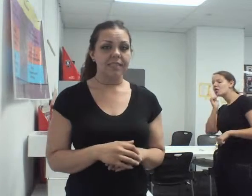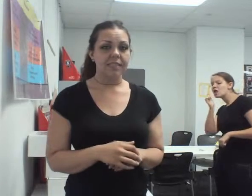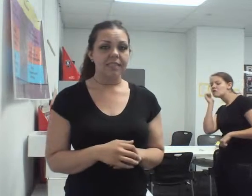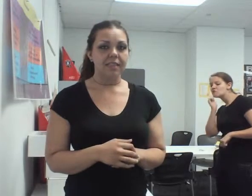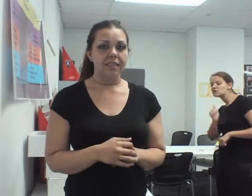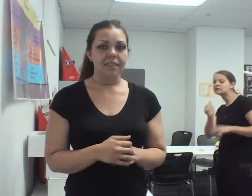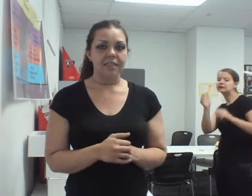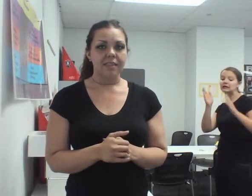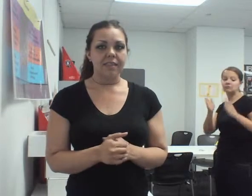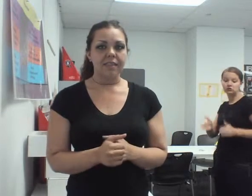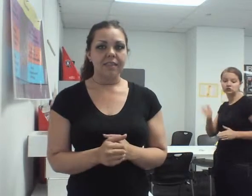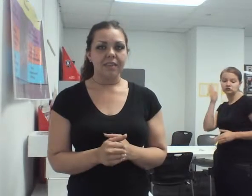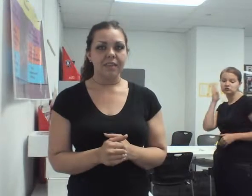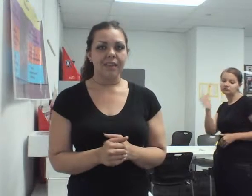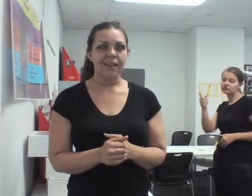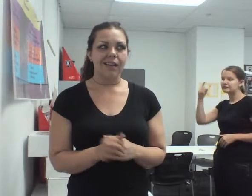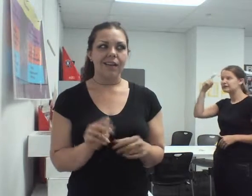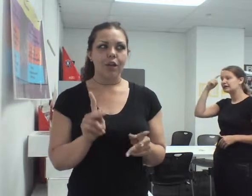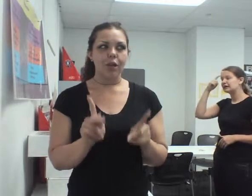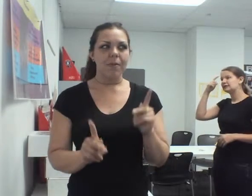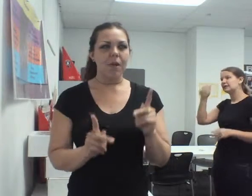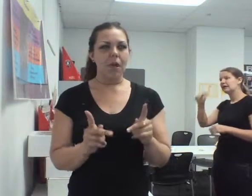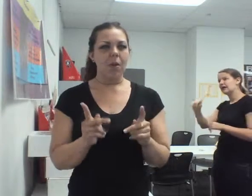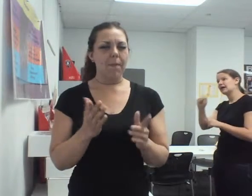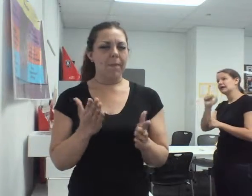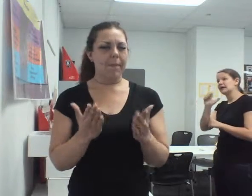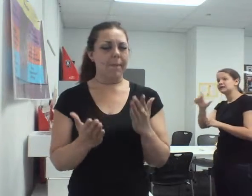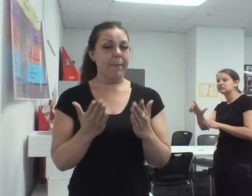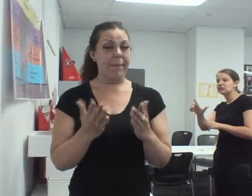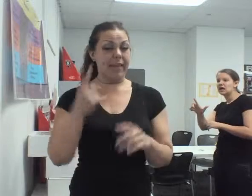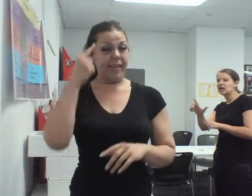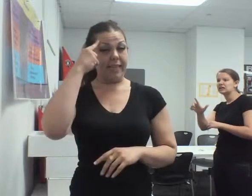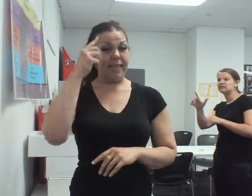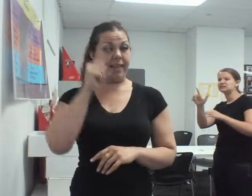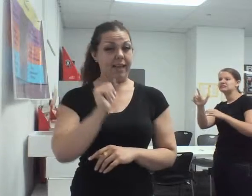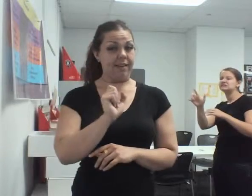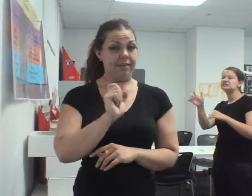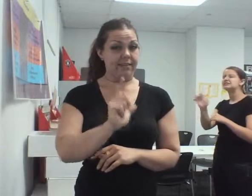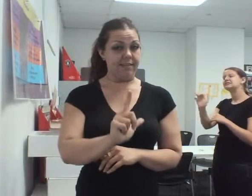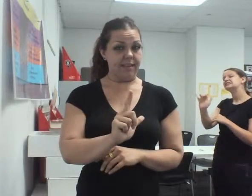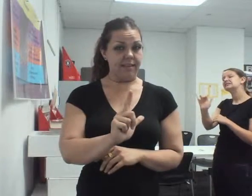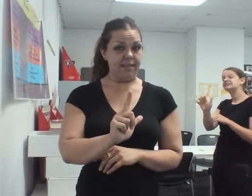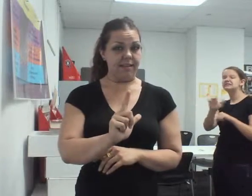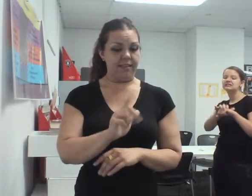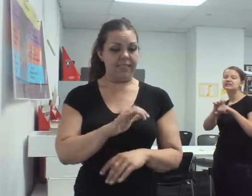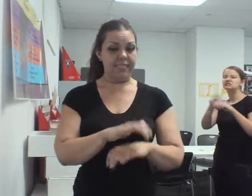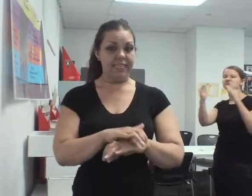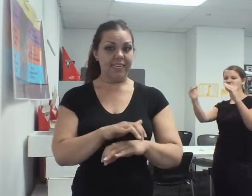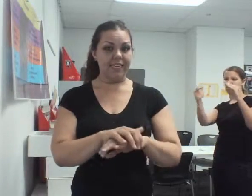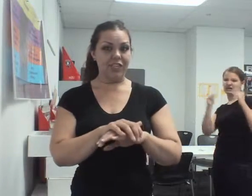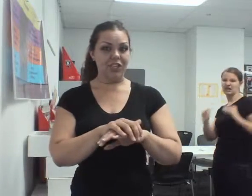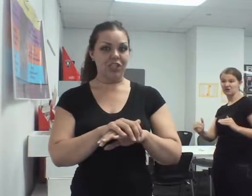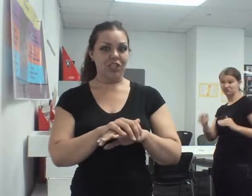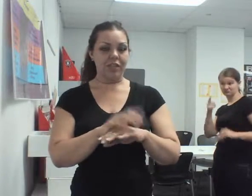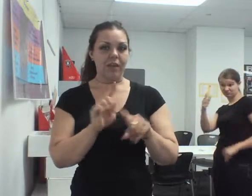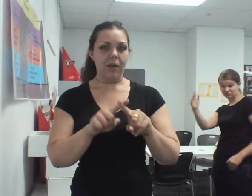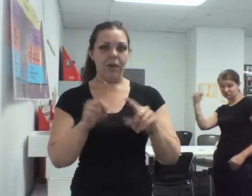ASL is sort of English but kind of brought down to a lower level. You've heard that before. People have